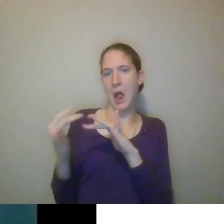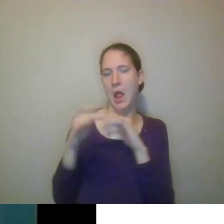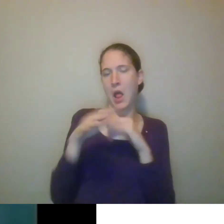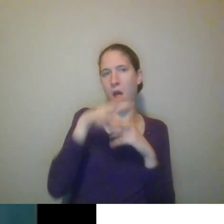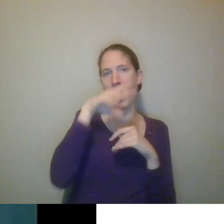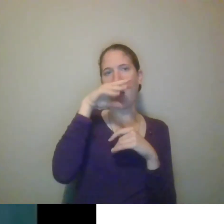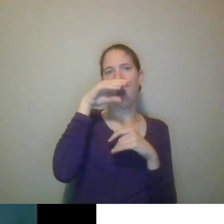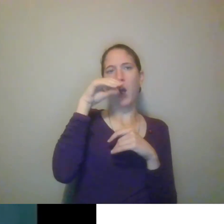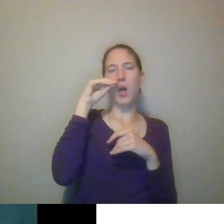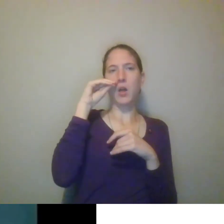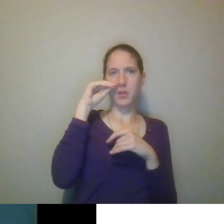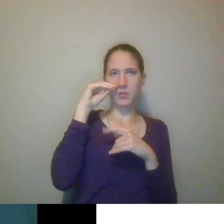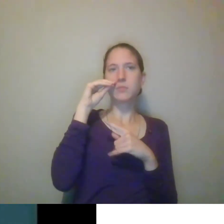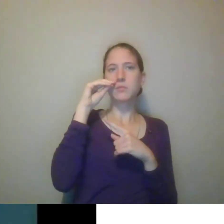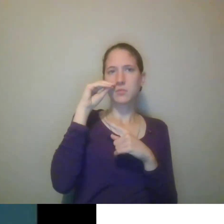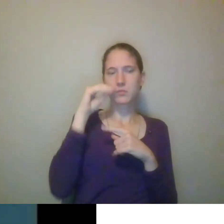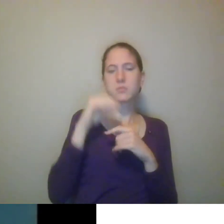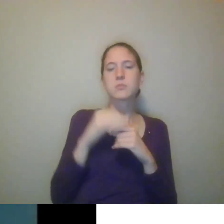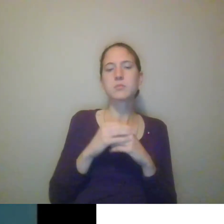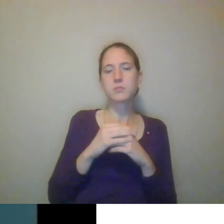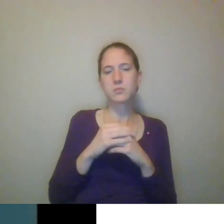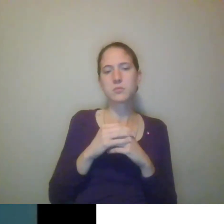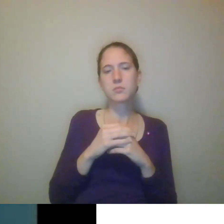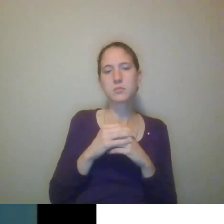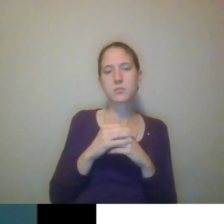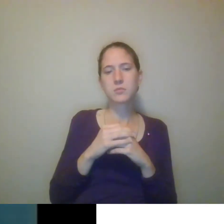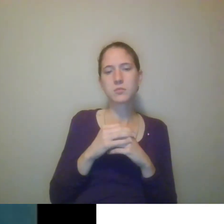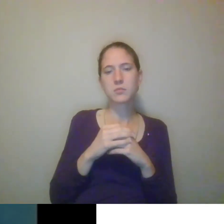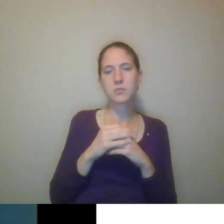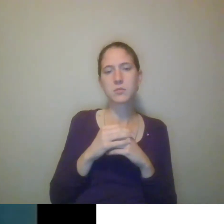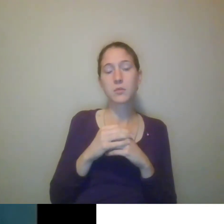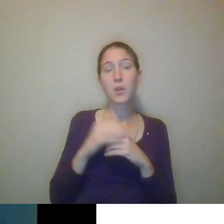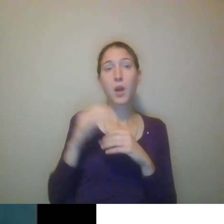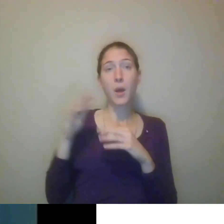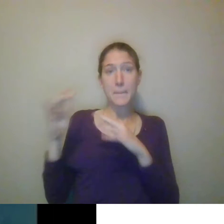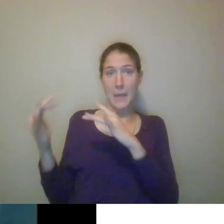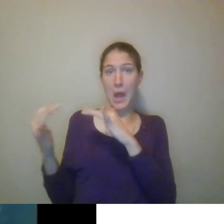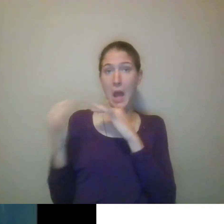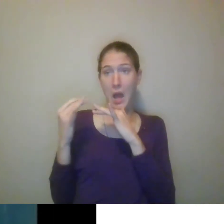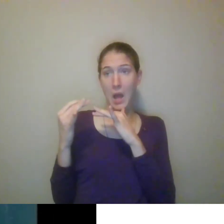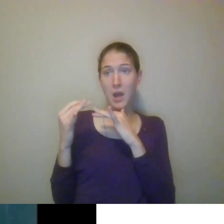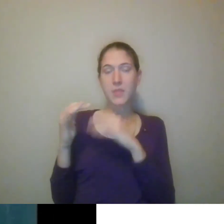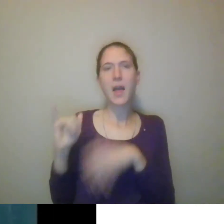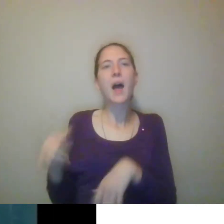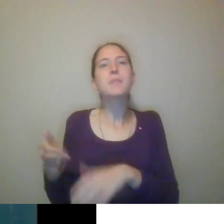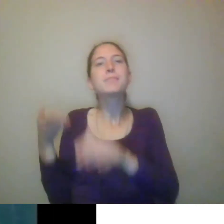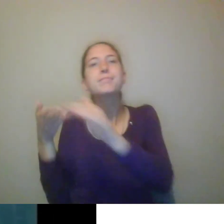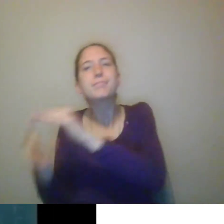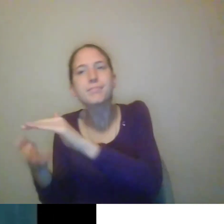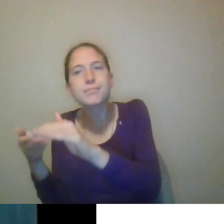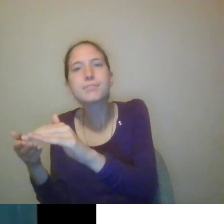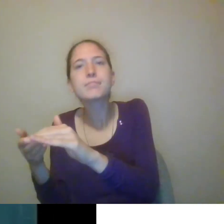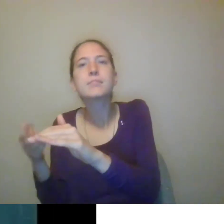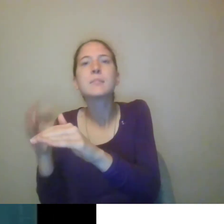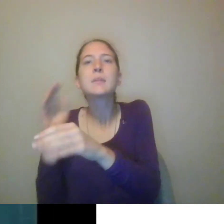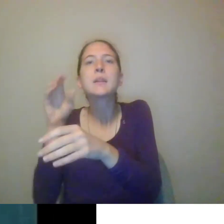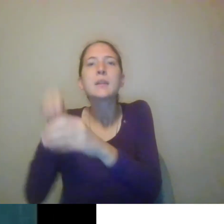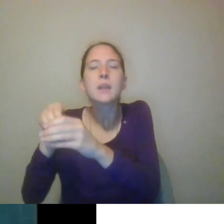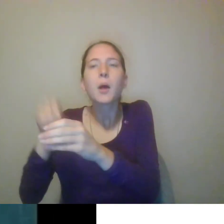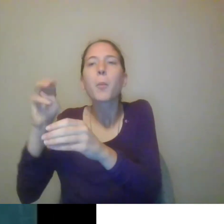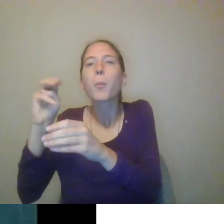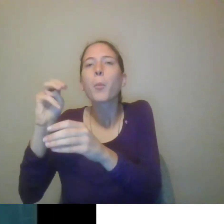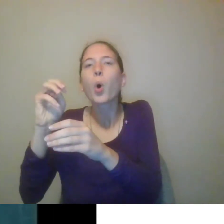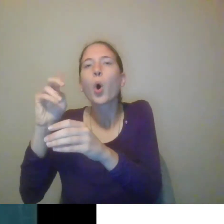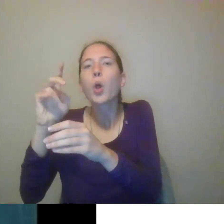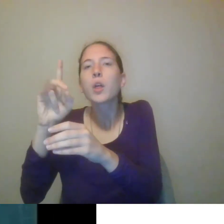you are literally smelling or experiencing molecules, parts of that material. So when you